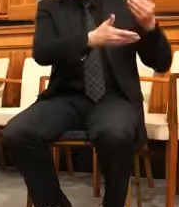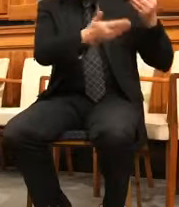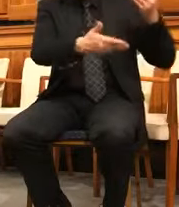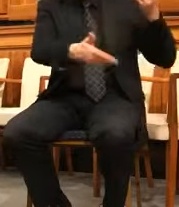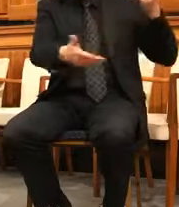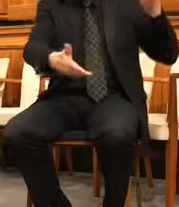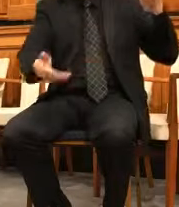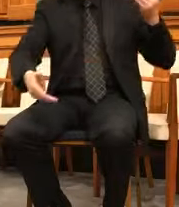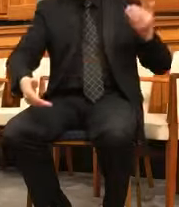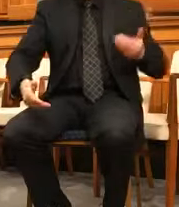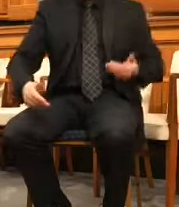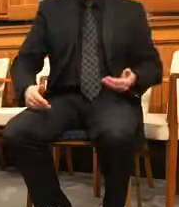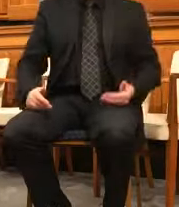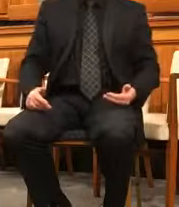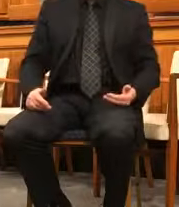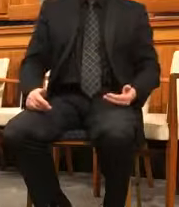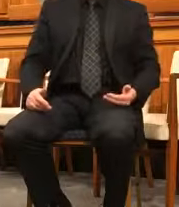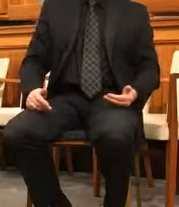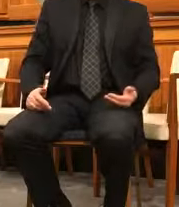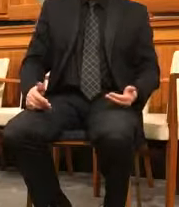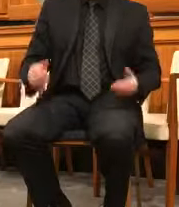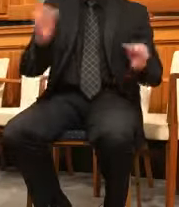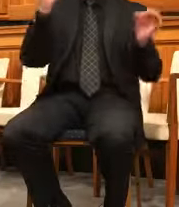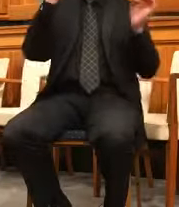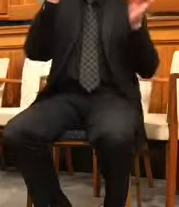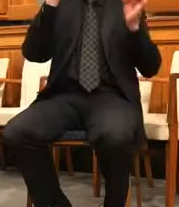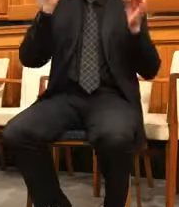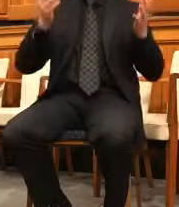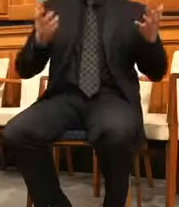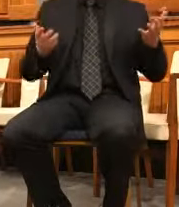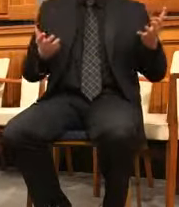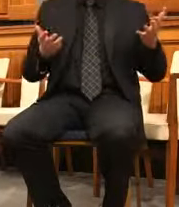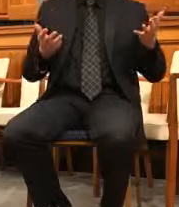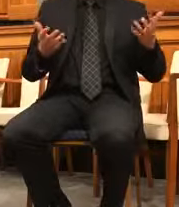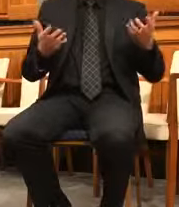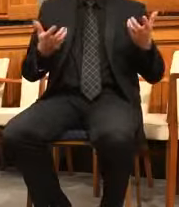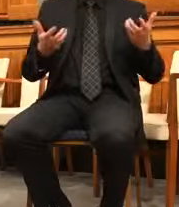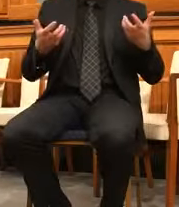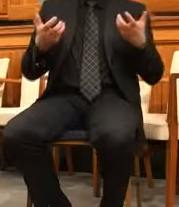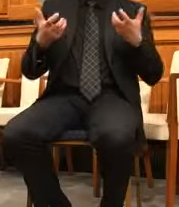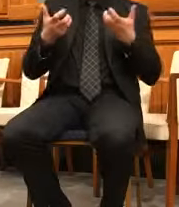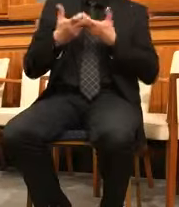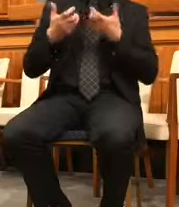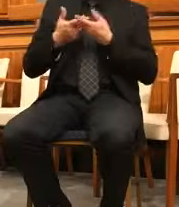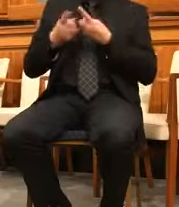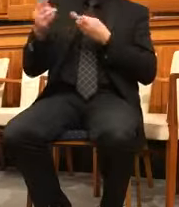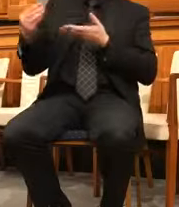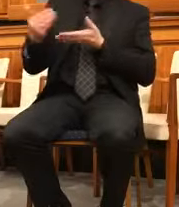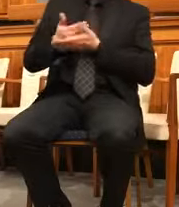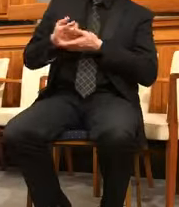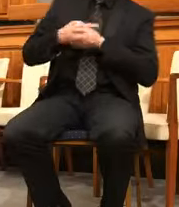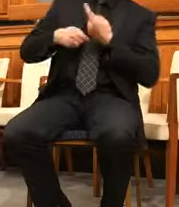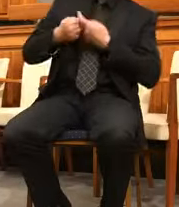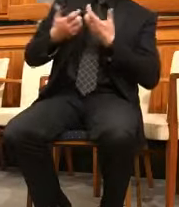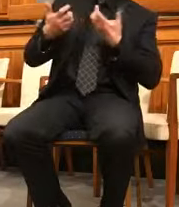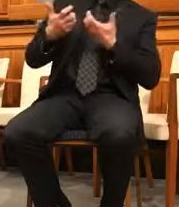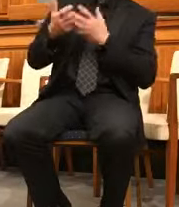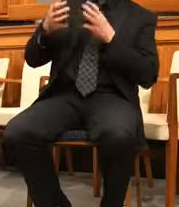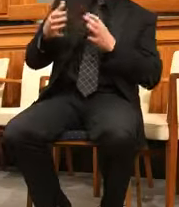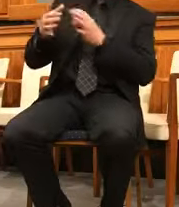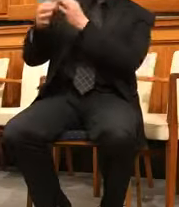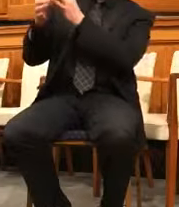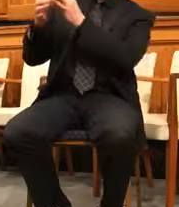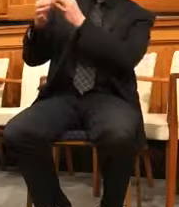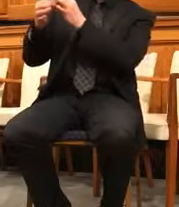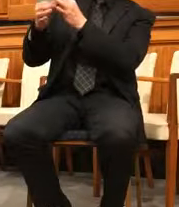their minds were to be educated how God saves, how God reconciles. So they were given visual